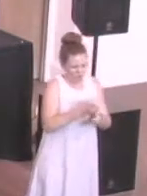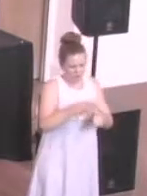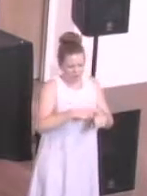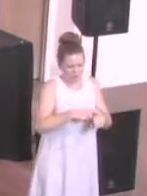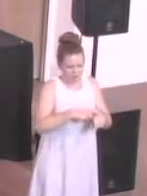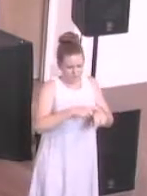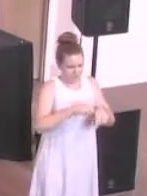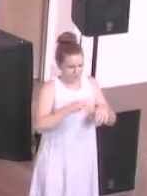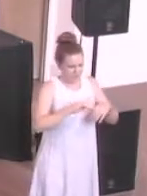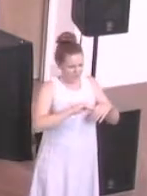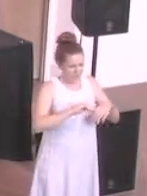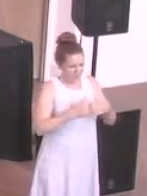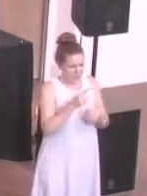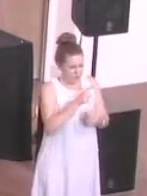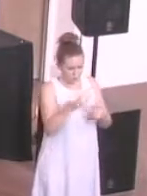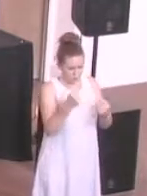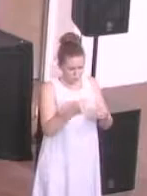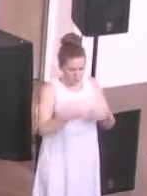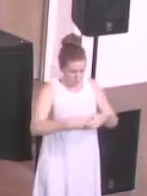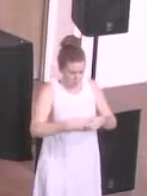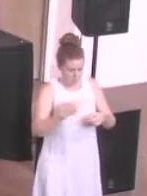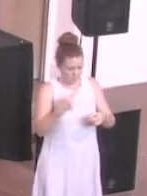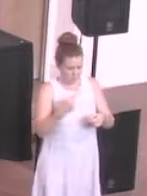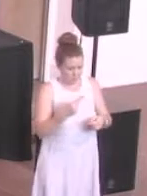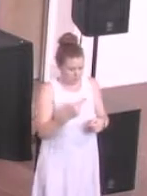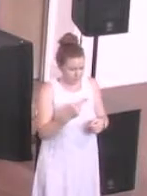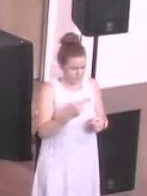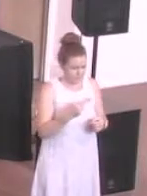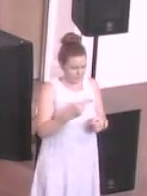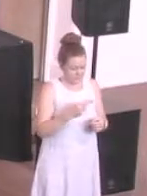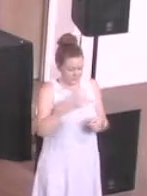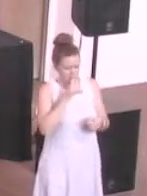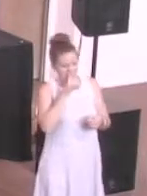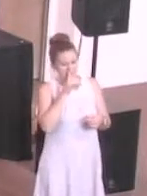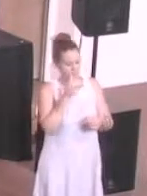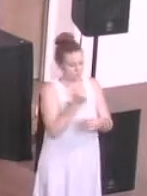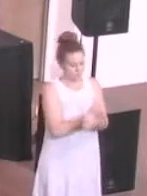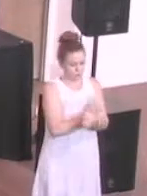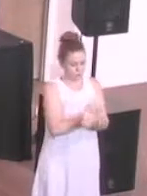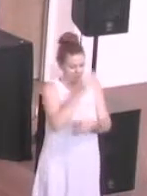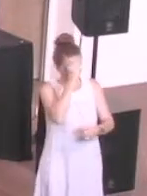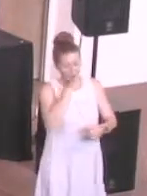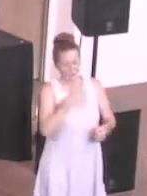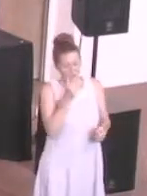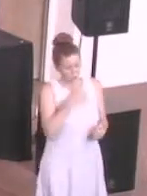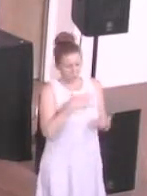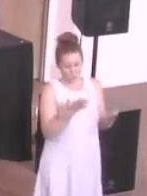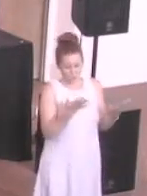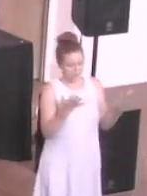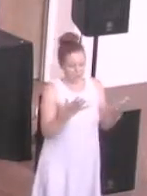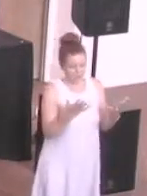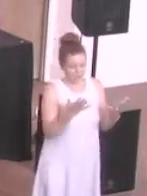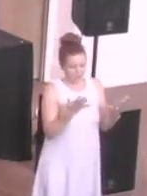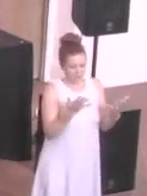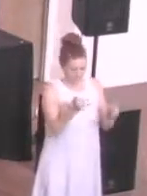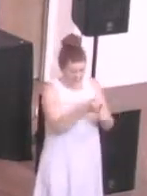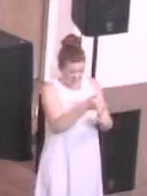to quit booze, dope, women, men, all that, whatever your thing was, by yourself, and it didn't work?